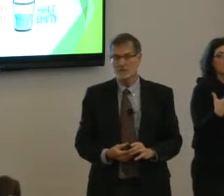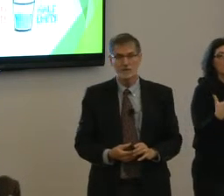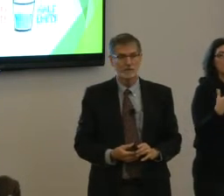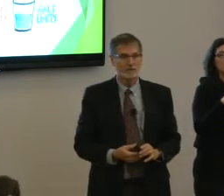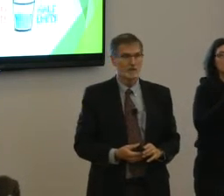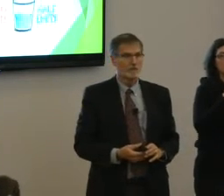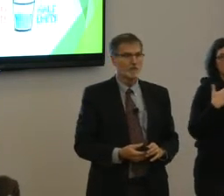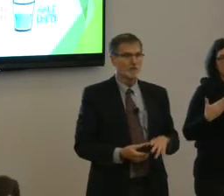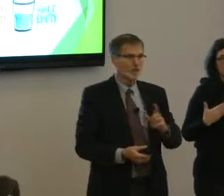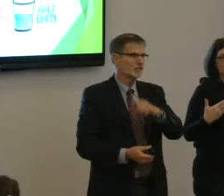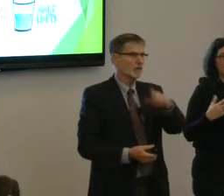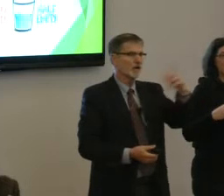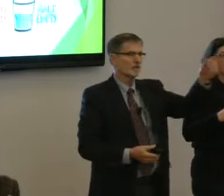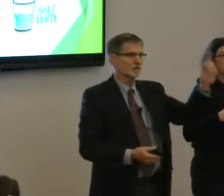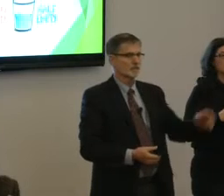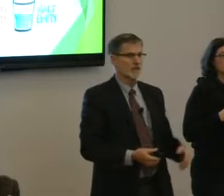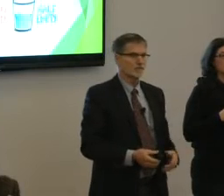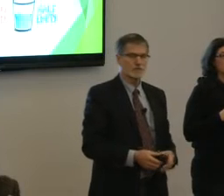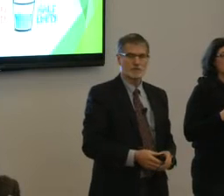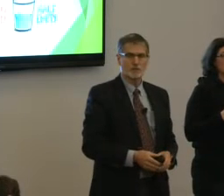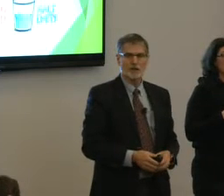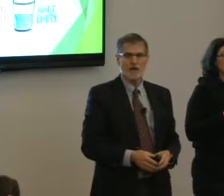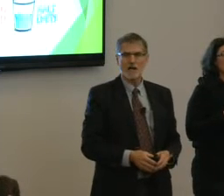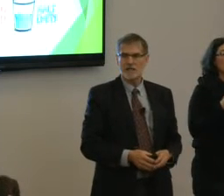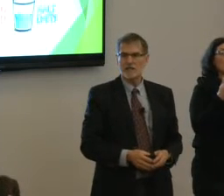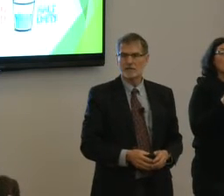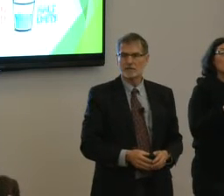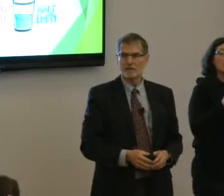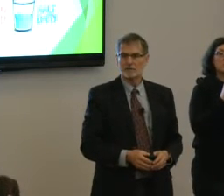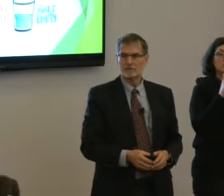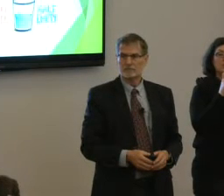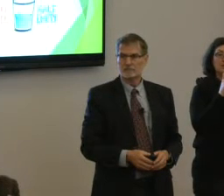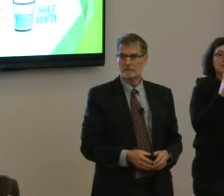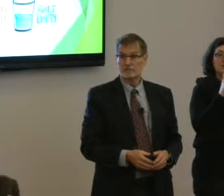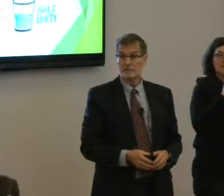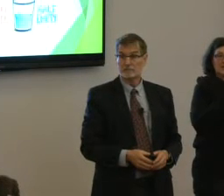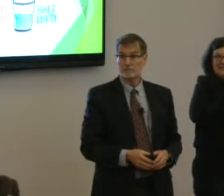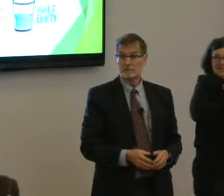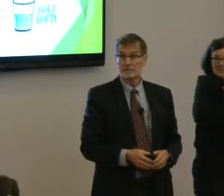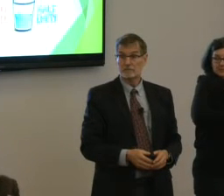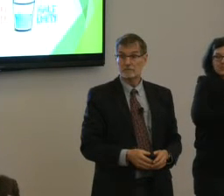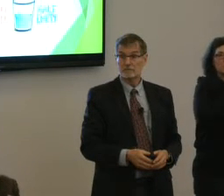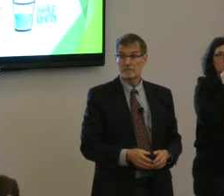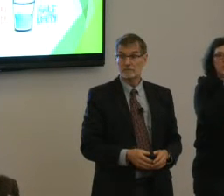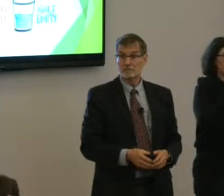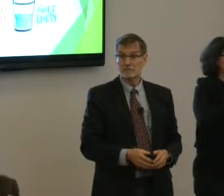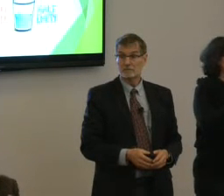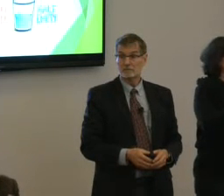is, which one of those gifts do we not need here?